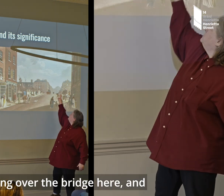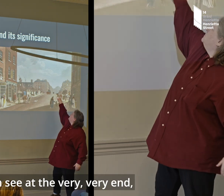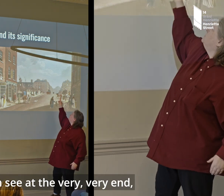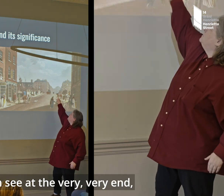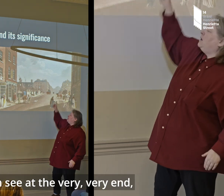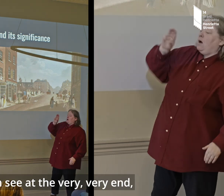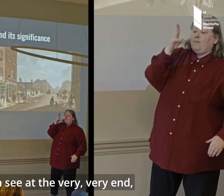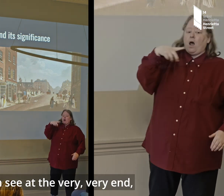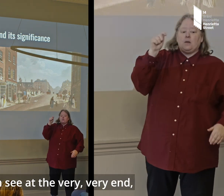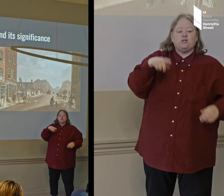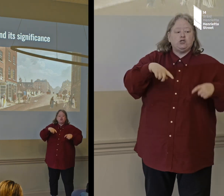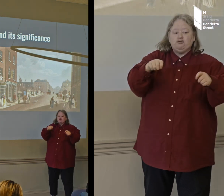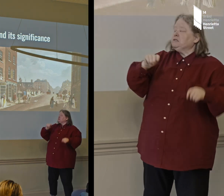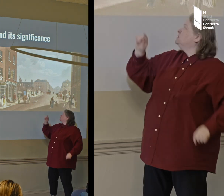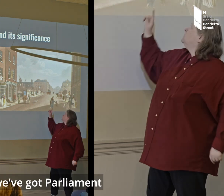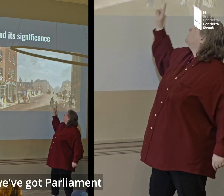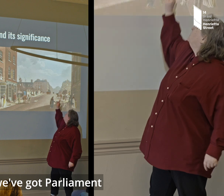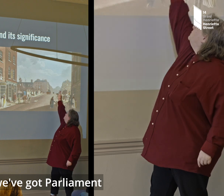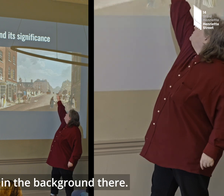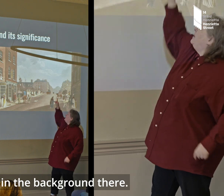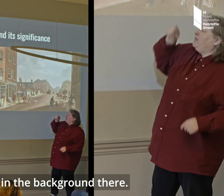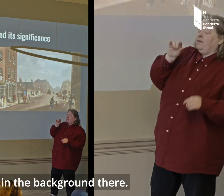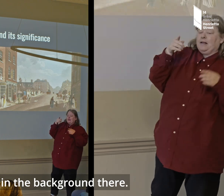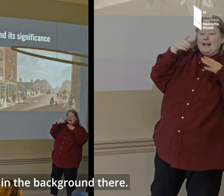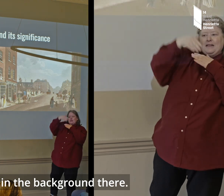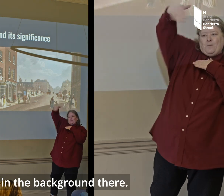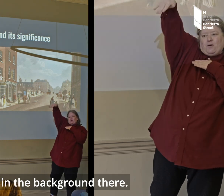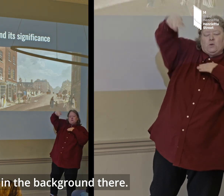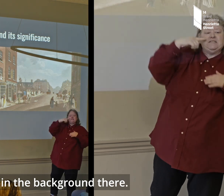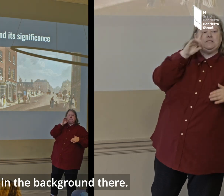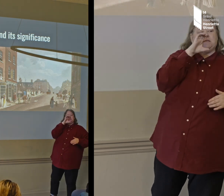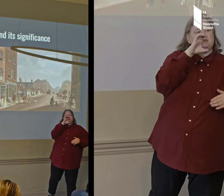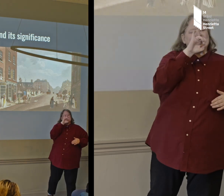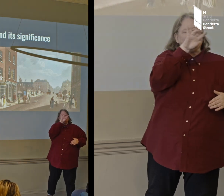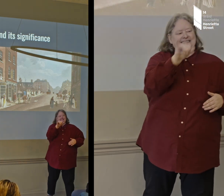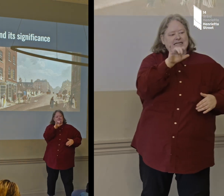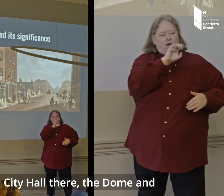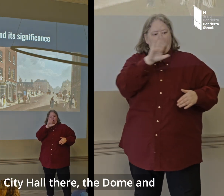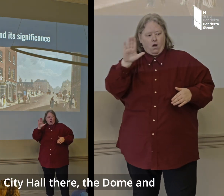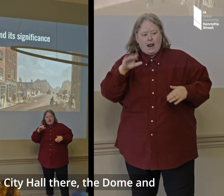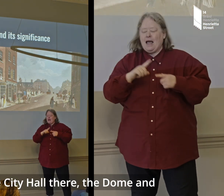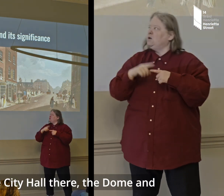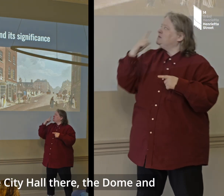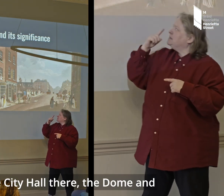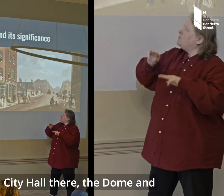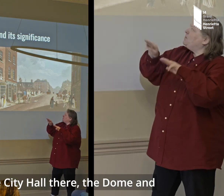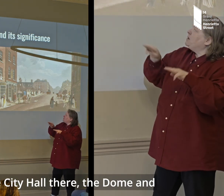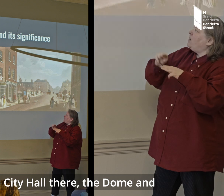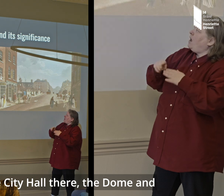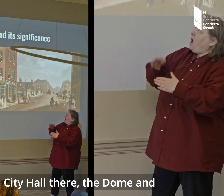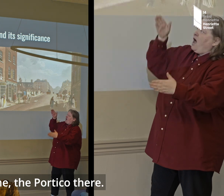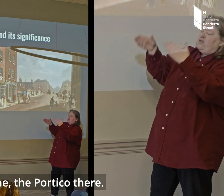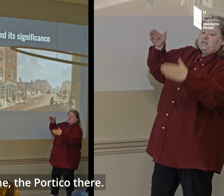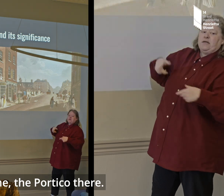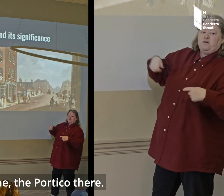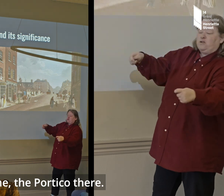here, and you can see at the very, very end, we've got Parliament Street in the background there. You can see City Hall there, the dome